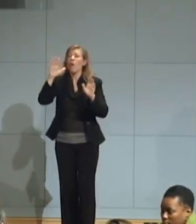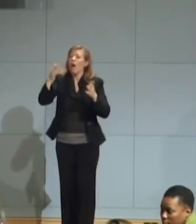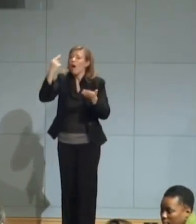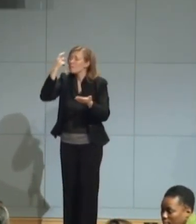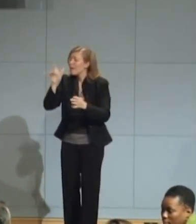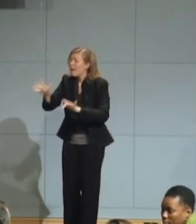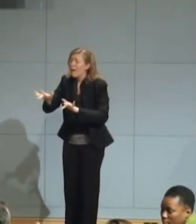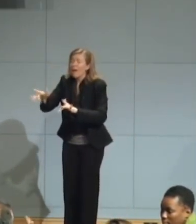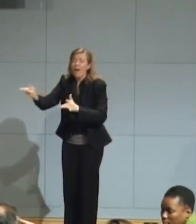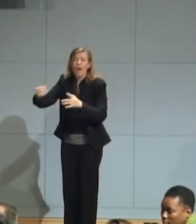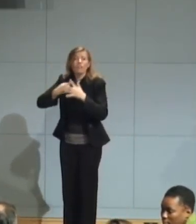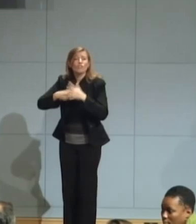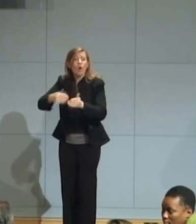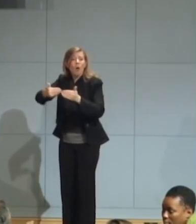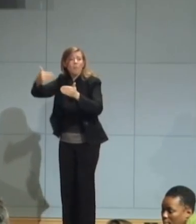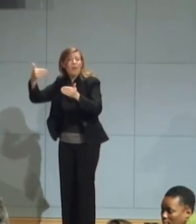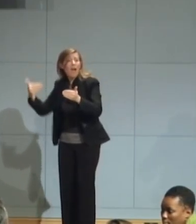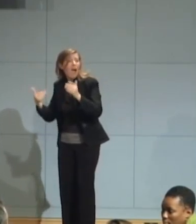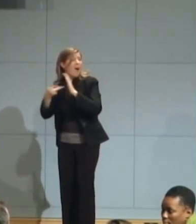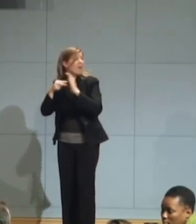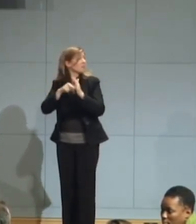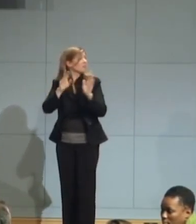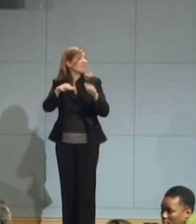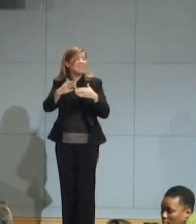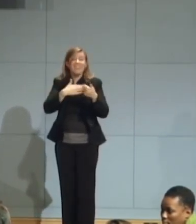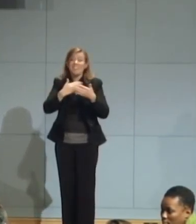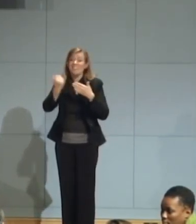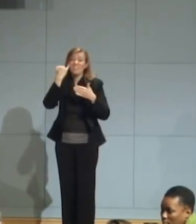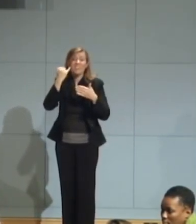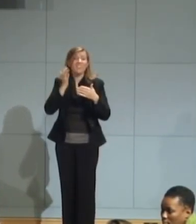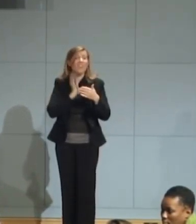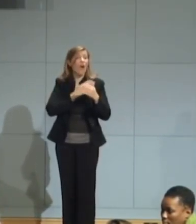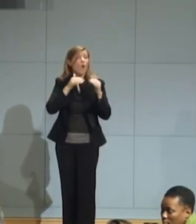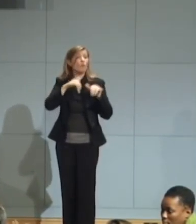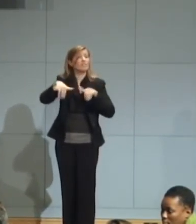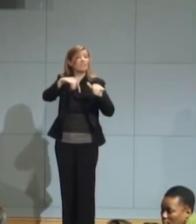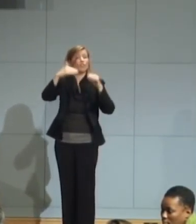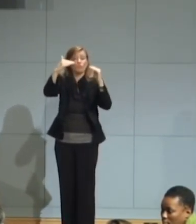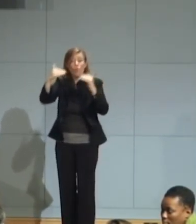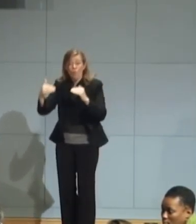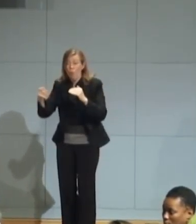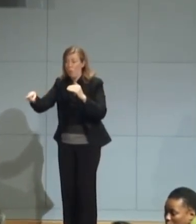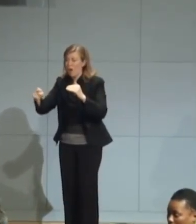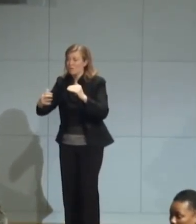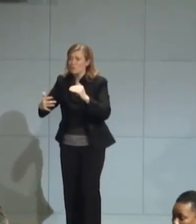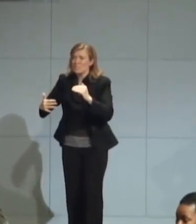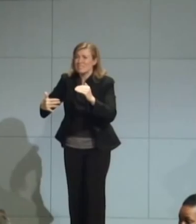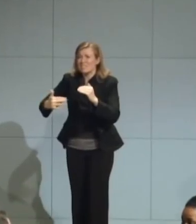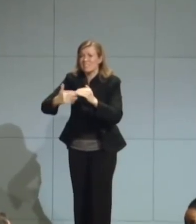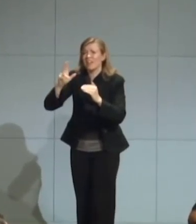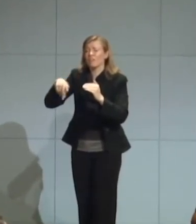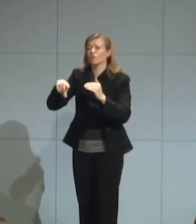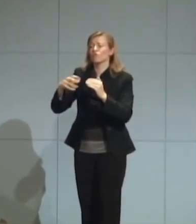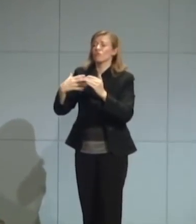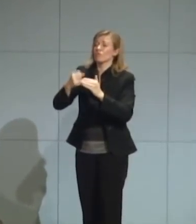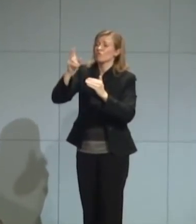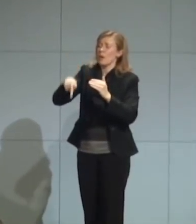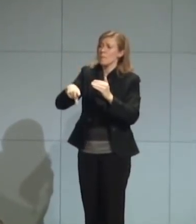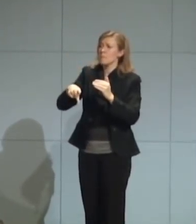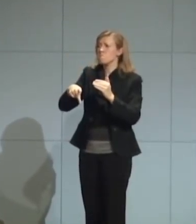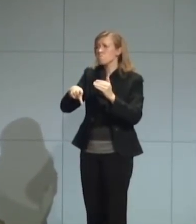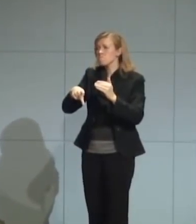currently, as I'm sure many of you know, a 73-point gap between white